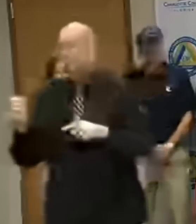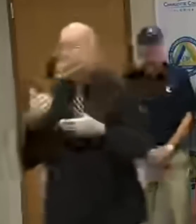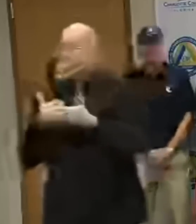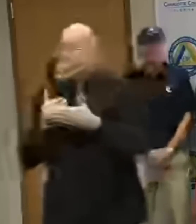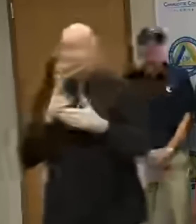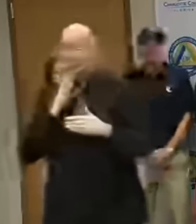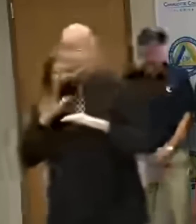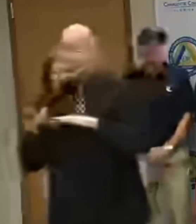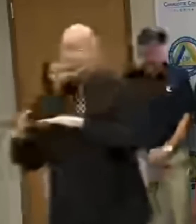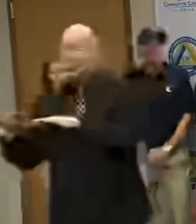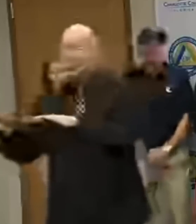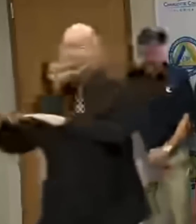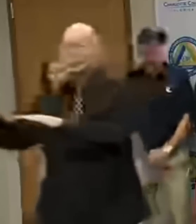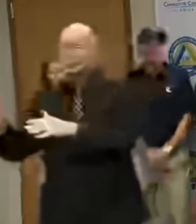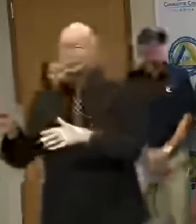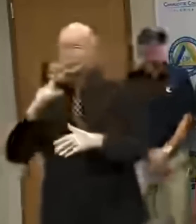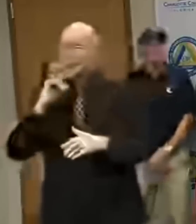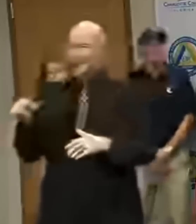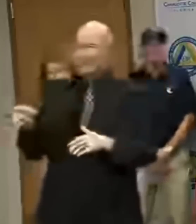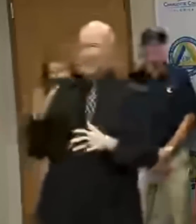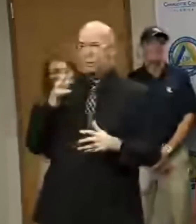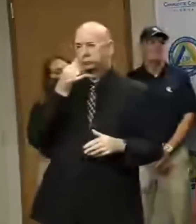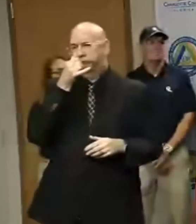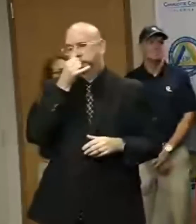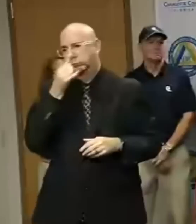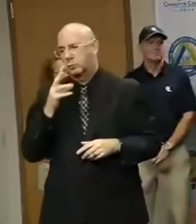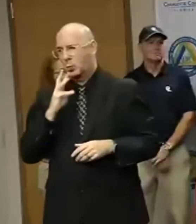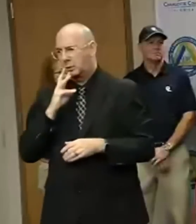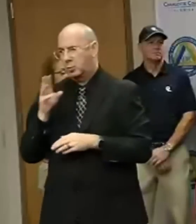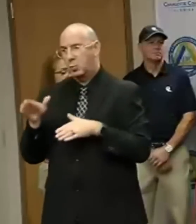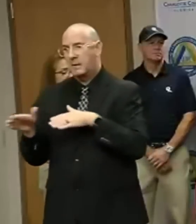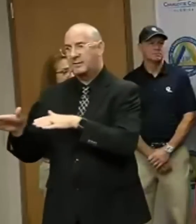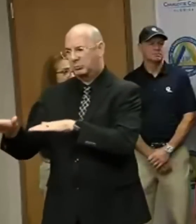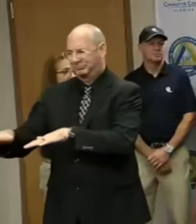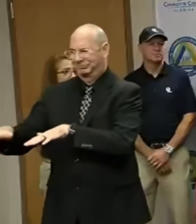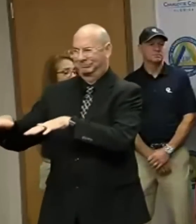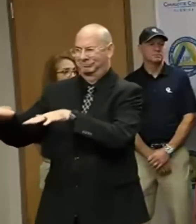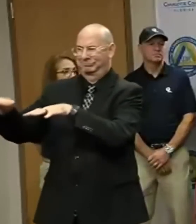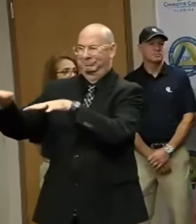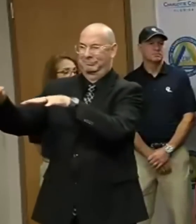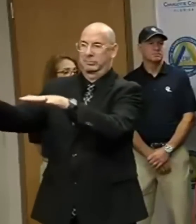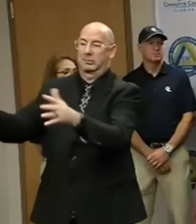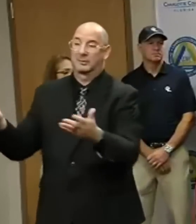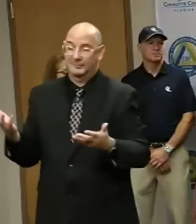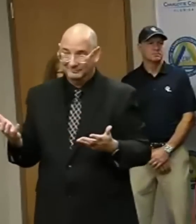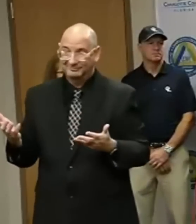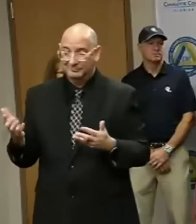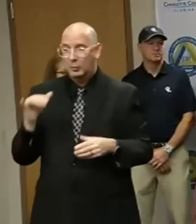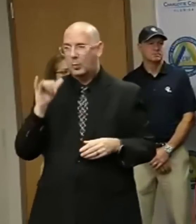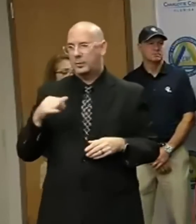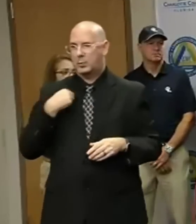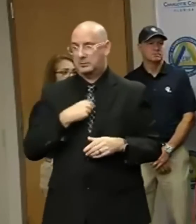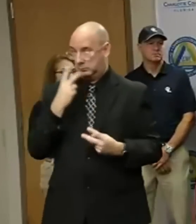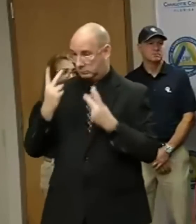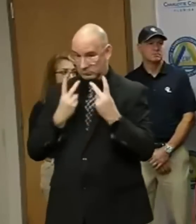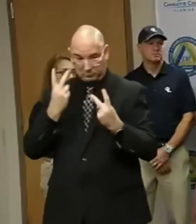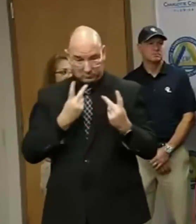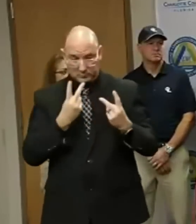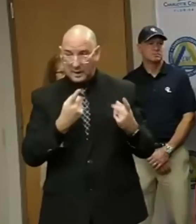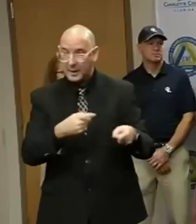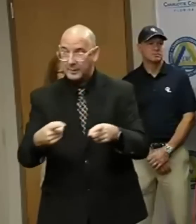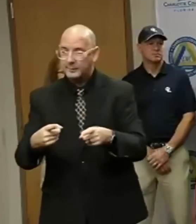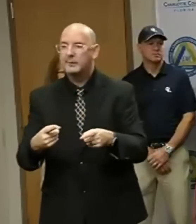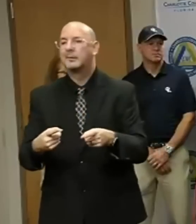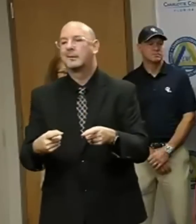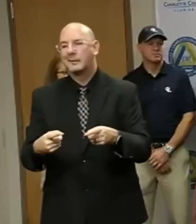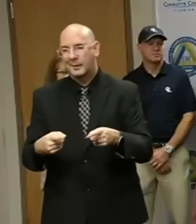you had massive, massive rising waters. And so that's just something we do. I mean, that's what was happening with some of the folks who did not do